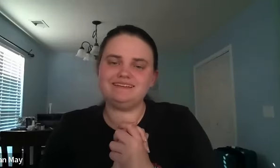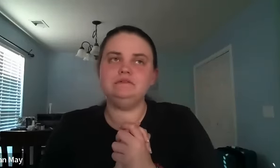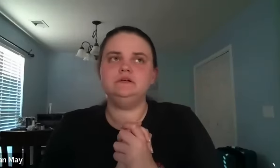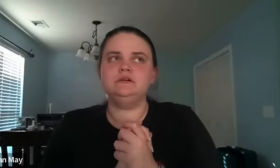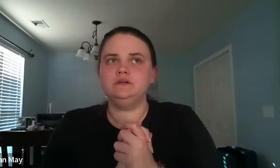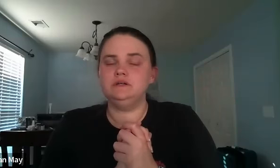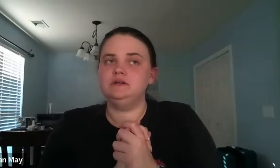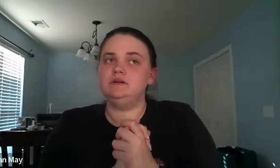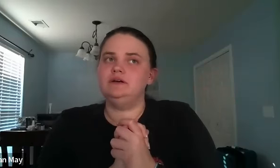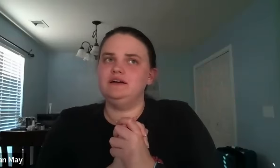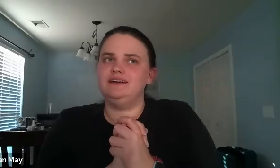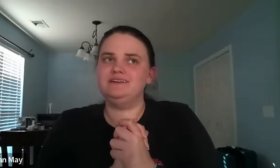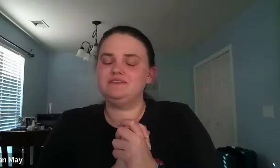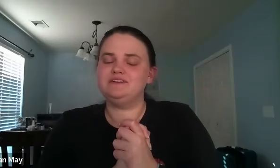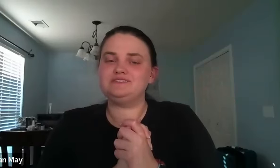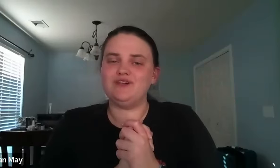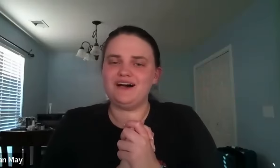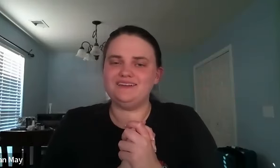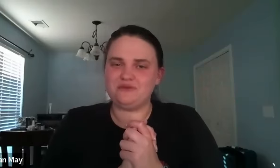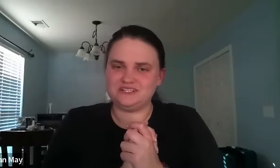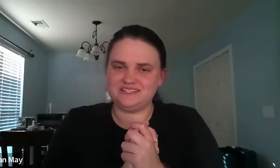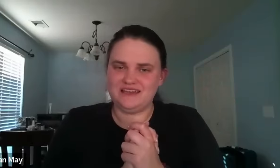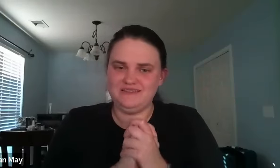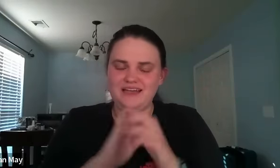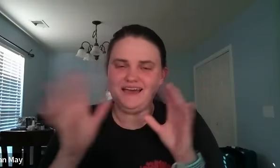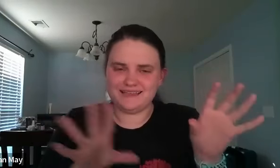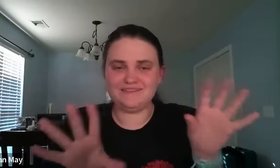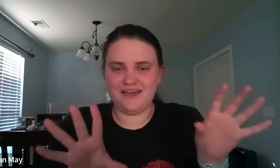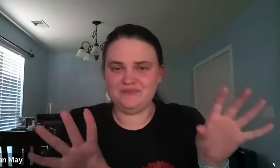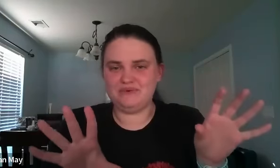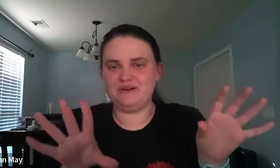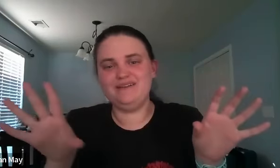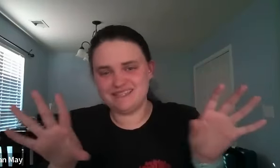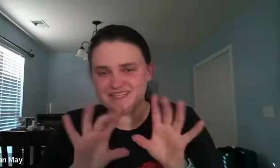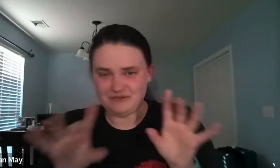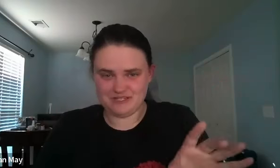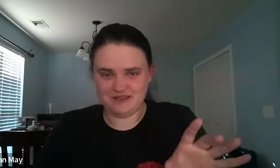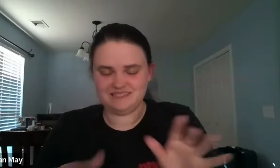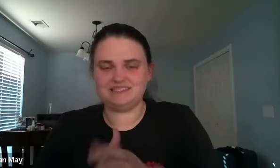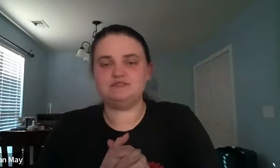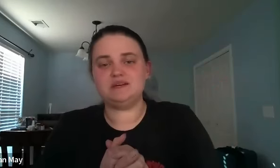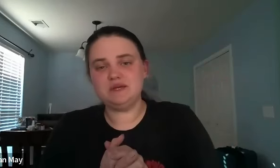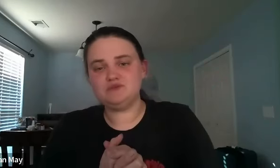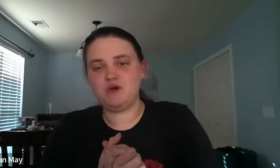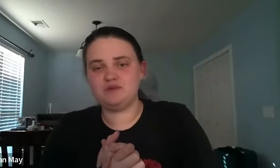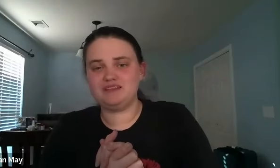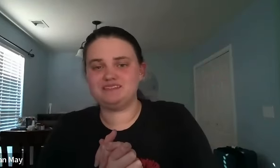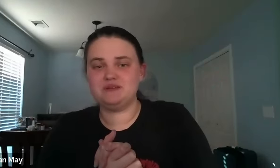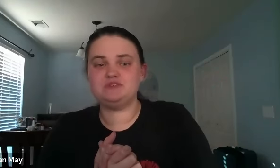watermelon, there's a lot of questions. I ask a lot of people and I always get different responses. So sometimes with watermelon, some people say